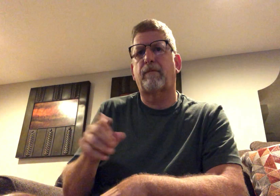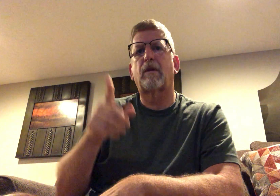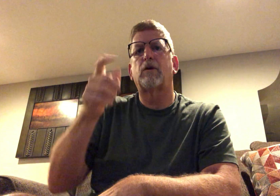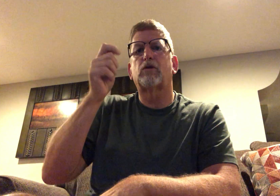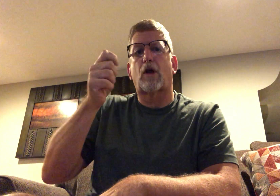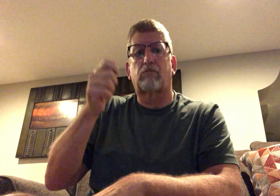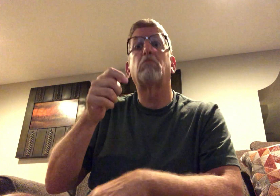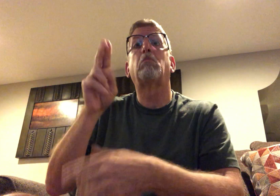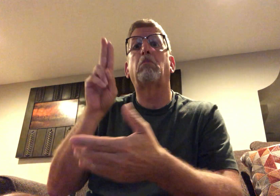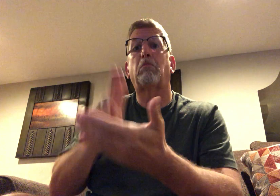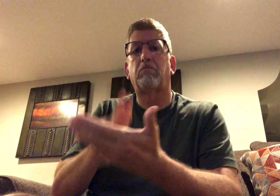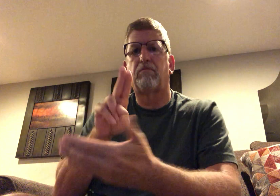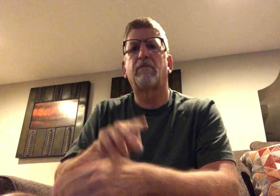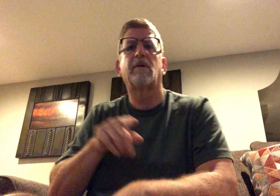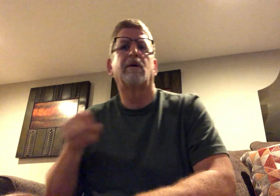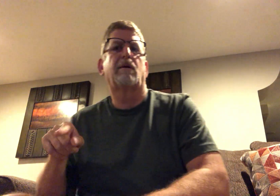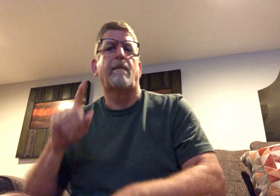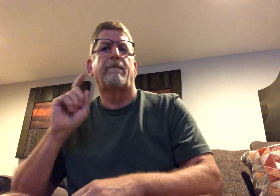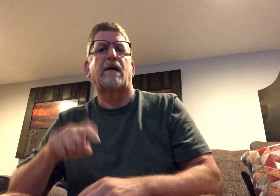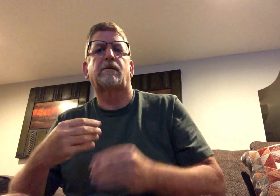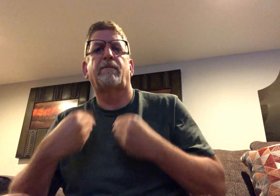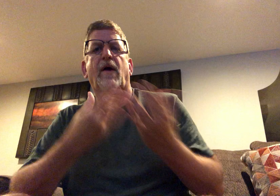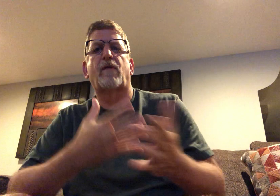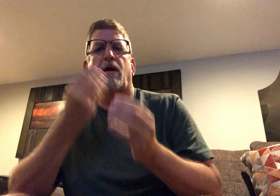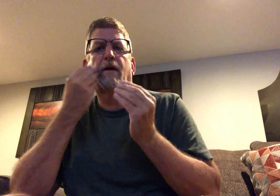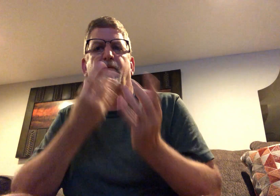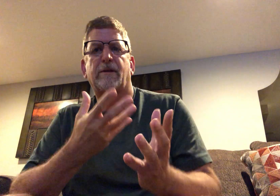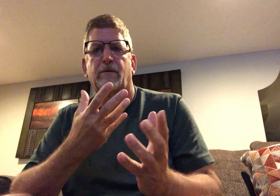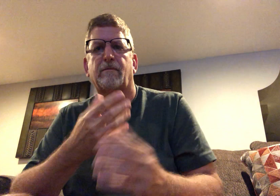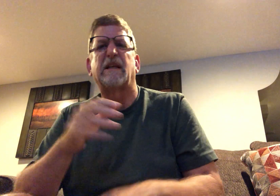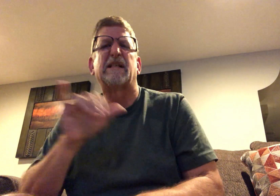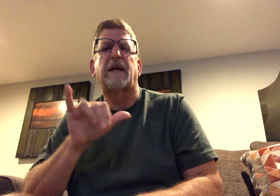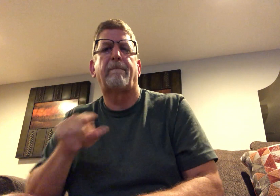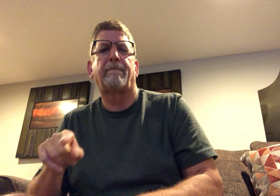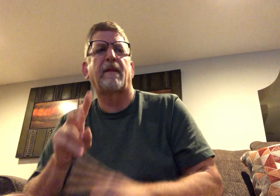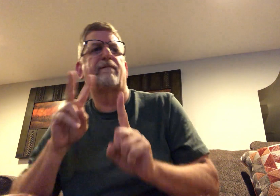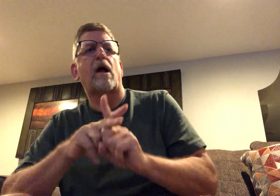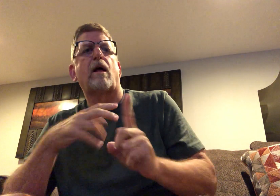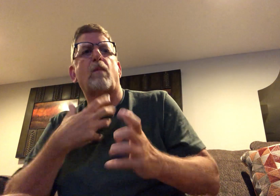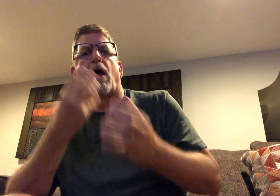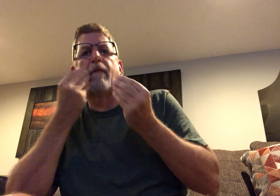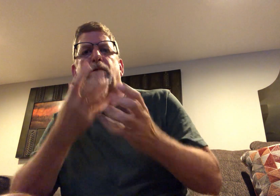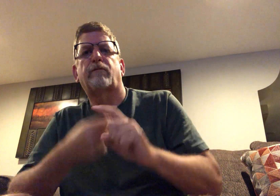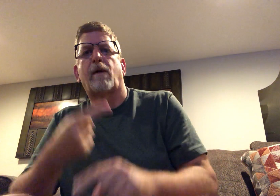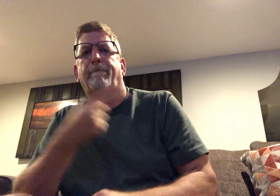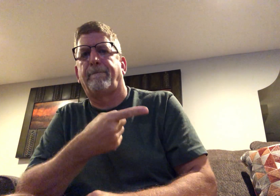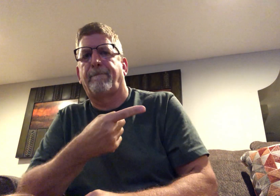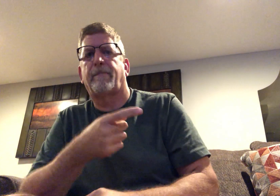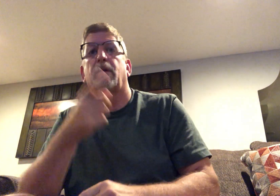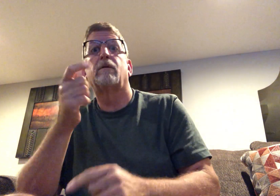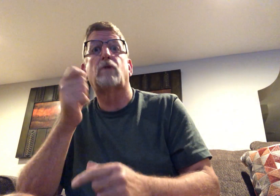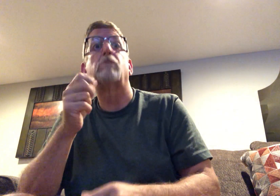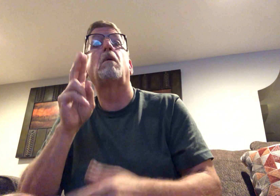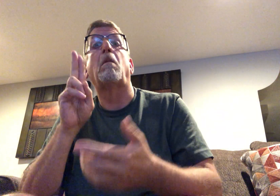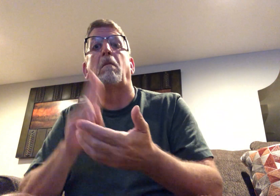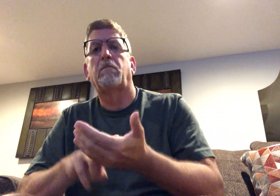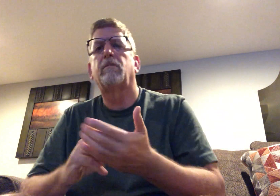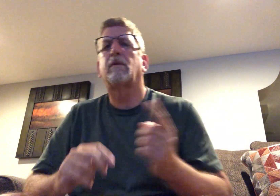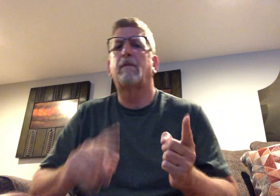and low platelet counts, infections, tiredness, nausea, sore mouth, abnormalities in liver blood tests, diarrhea, hair thinning or loss, vomiting,